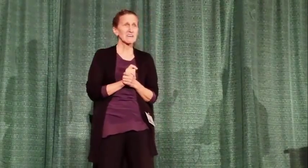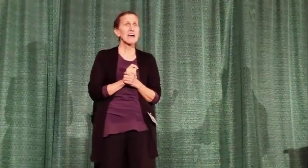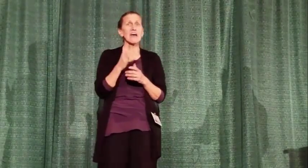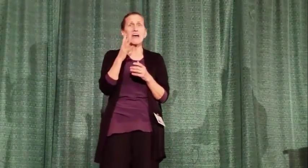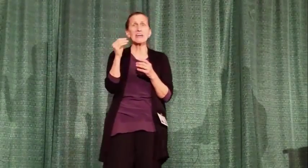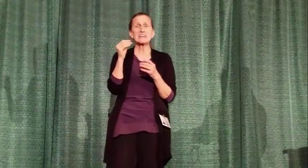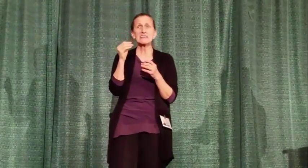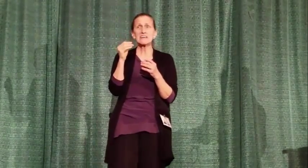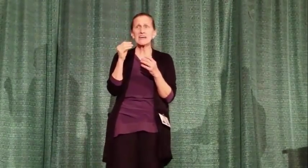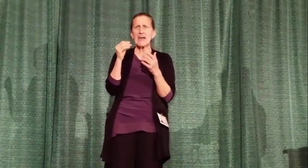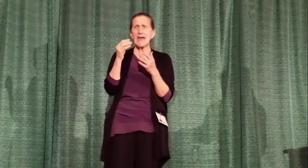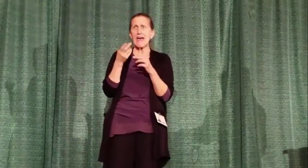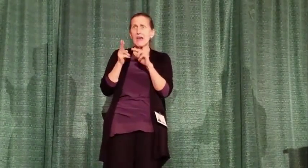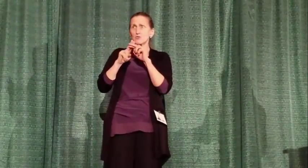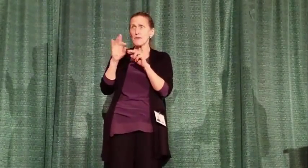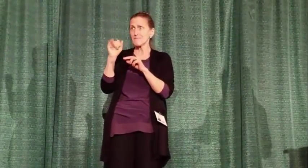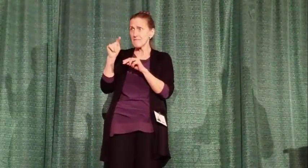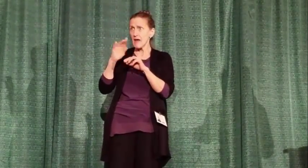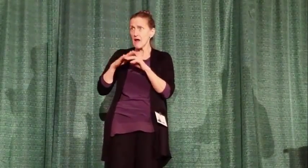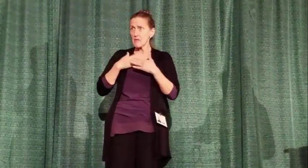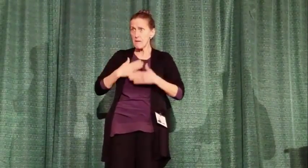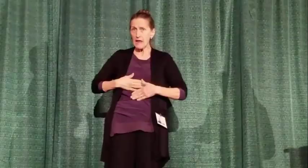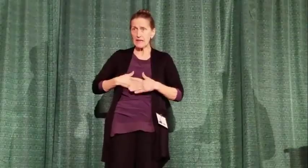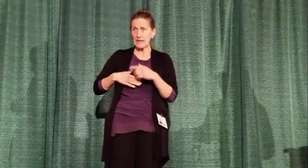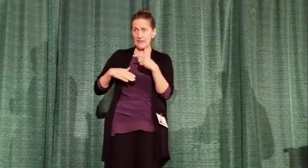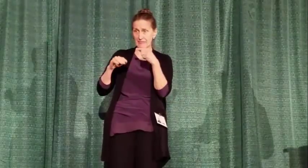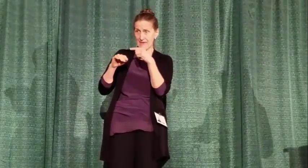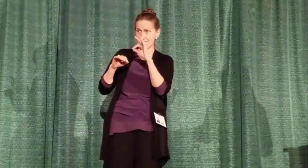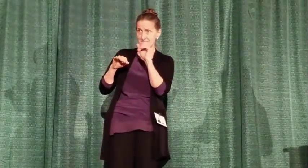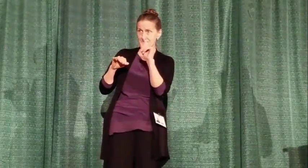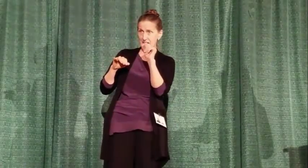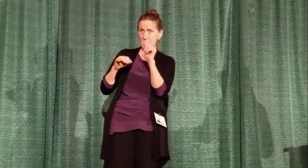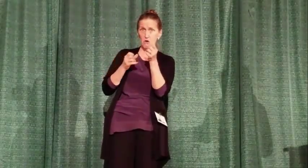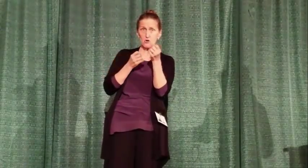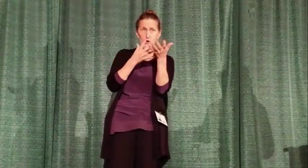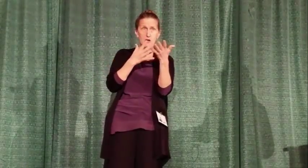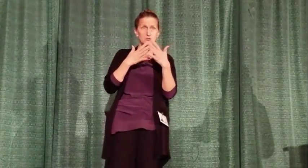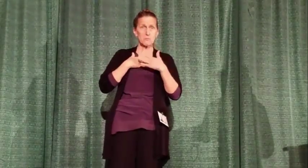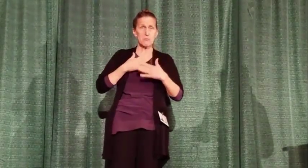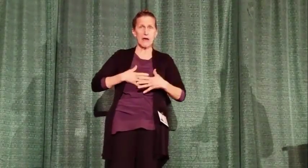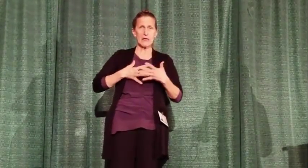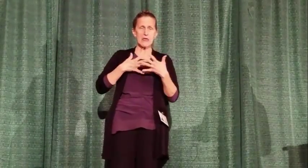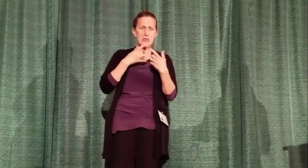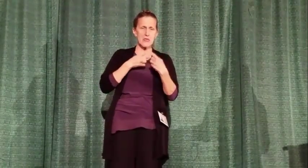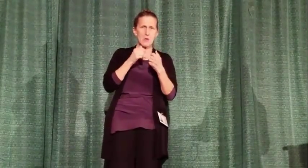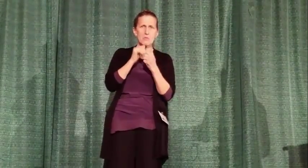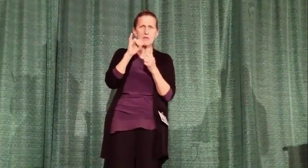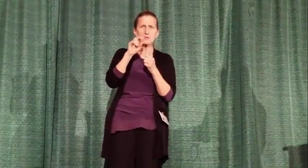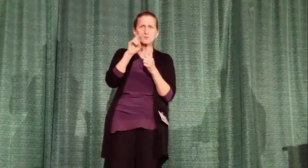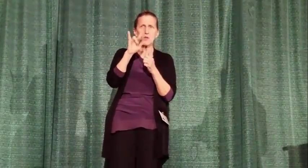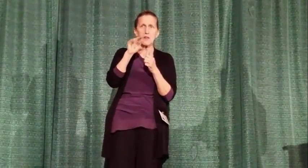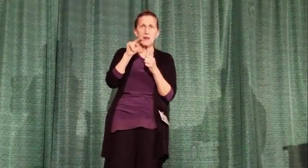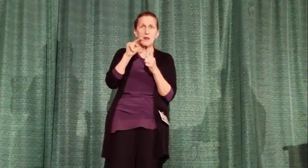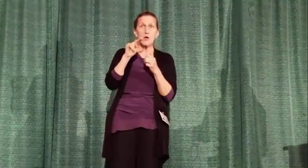And if you have extra fat on your body, that fat is making you insulin resistant, and you're producing